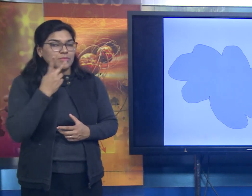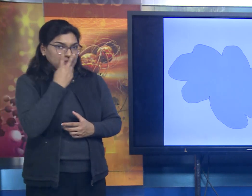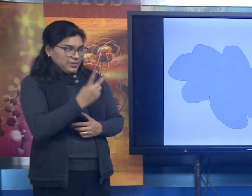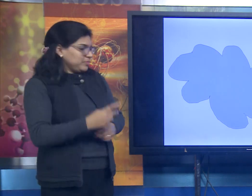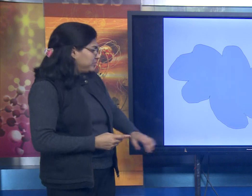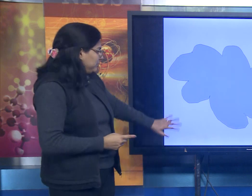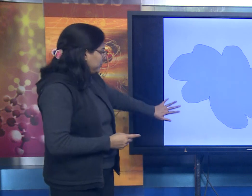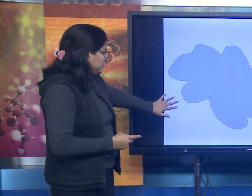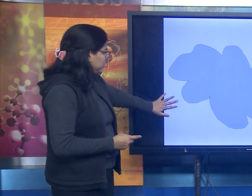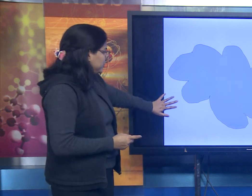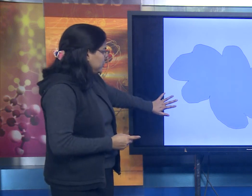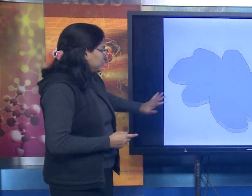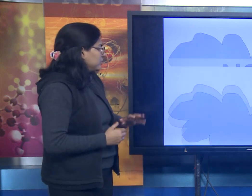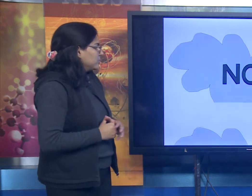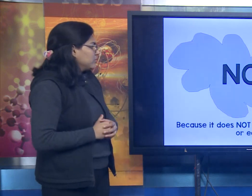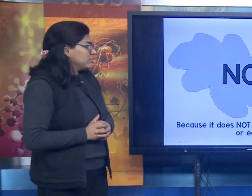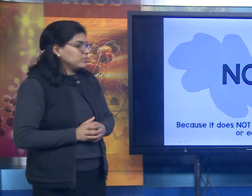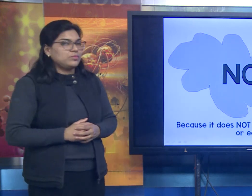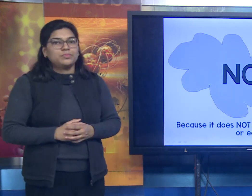Think yourself. Let us see the answer.